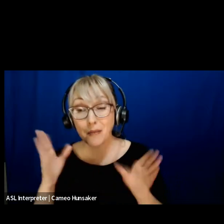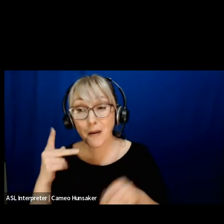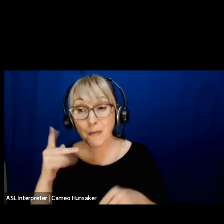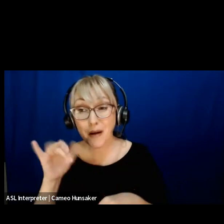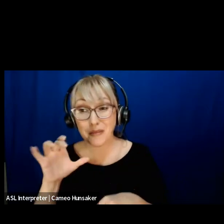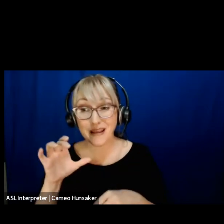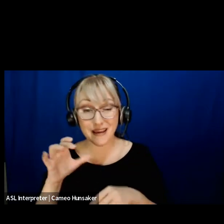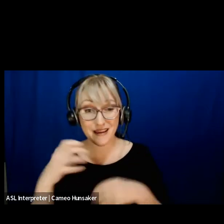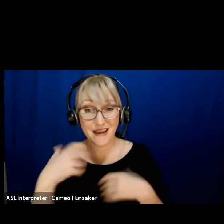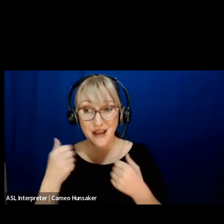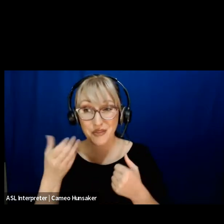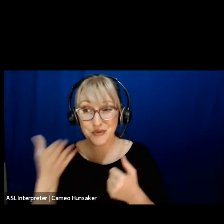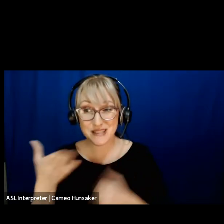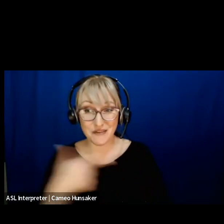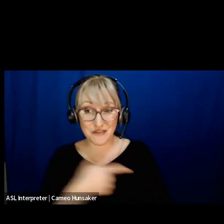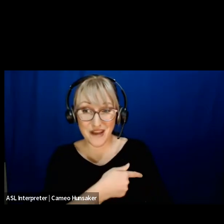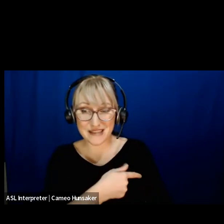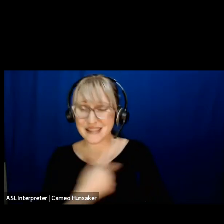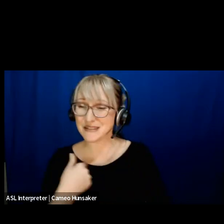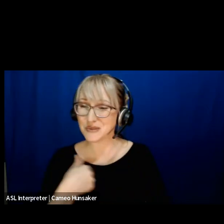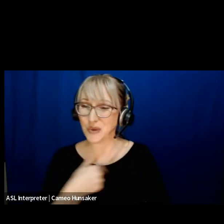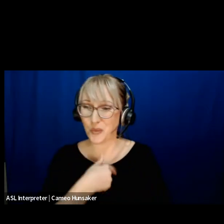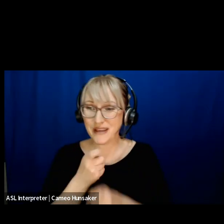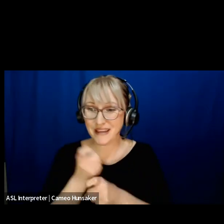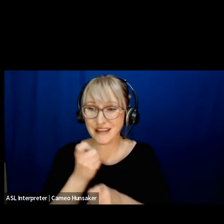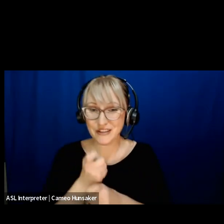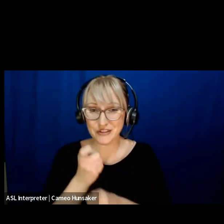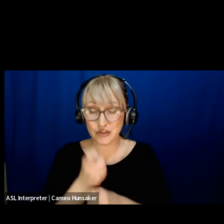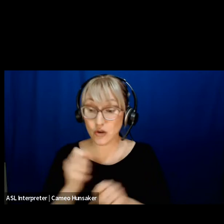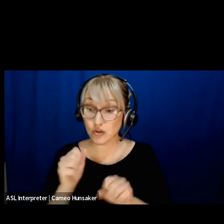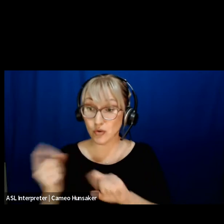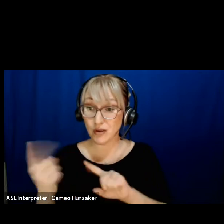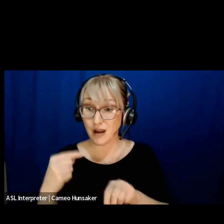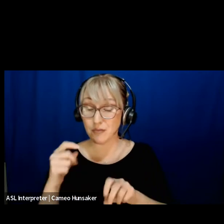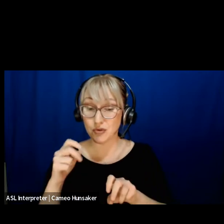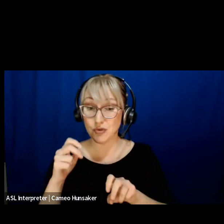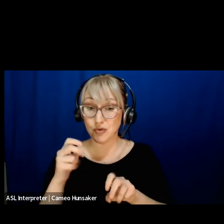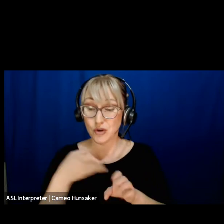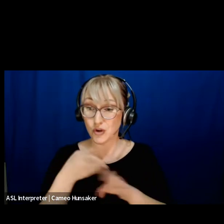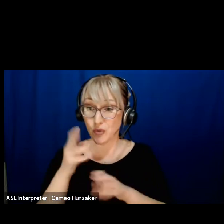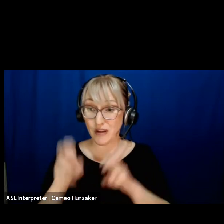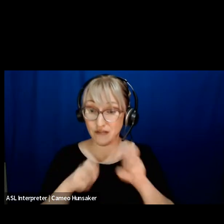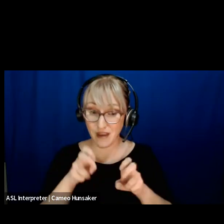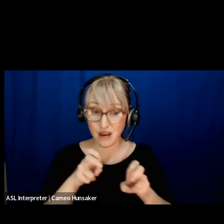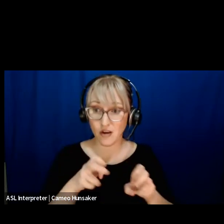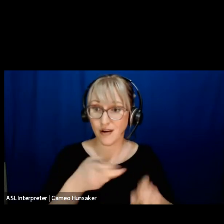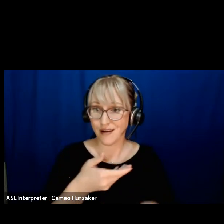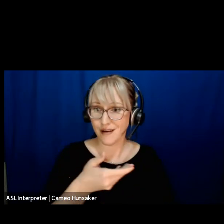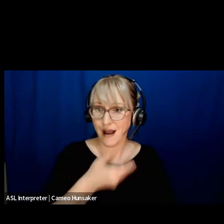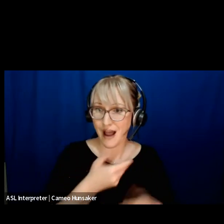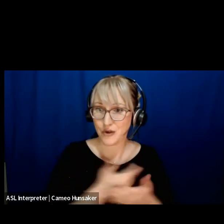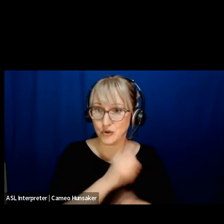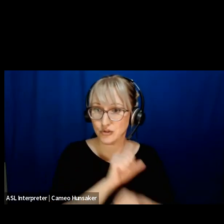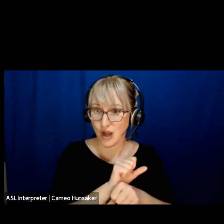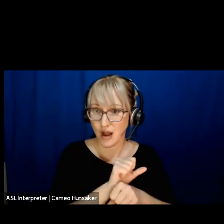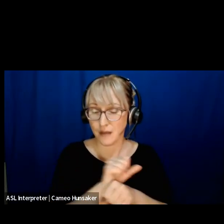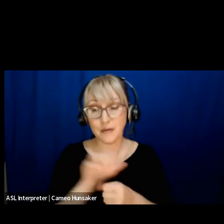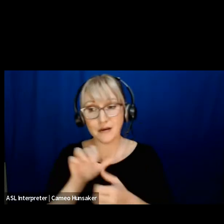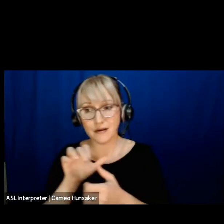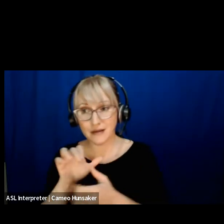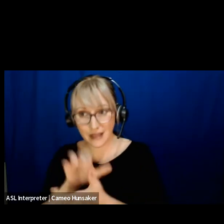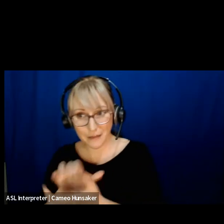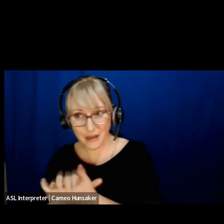doing vaccines. So we joked that you could come to our career fair, pick up a new job, get married to your significant